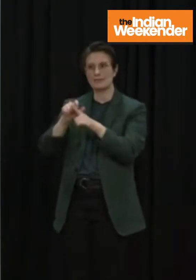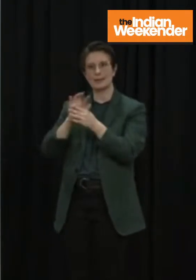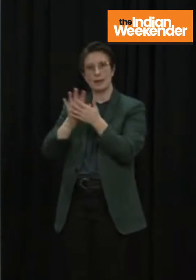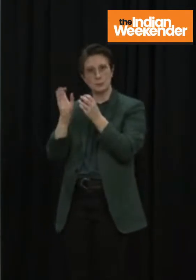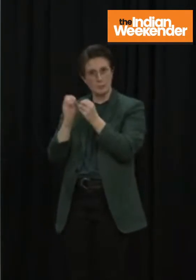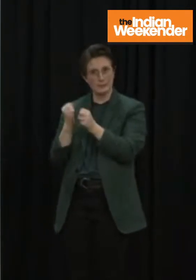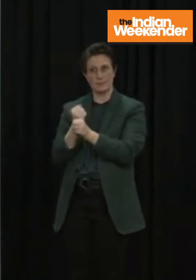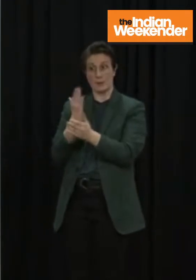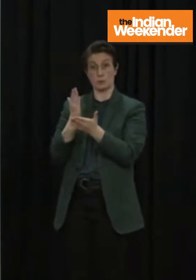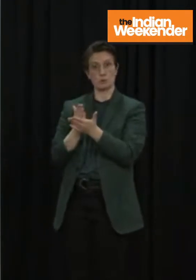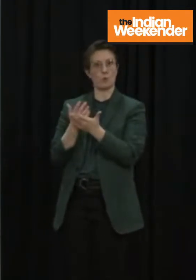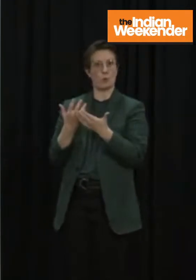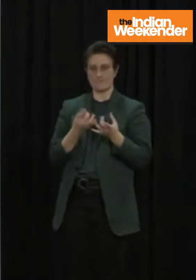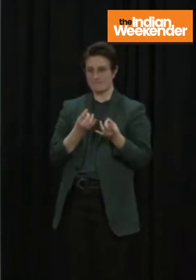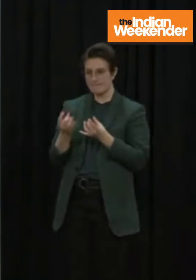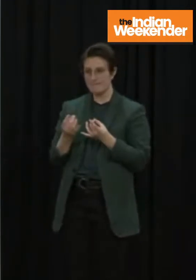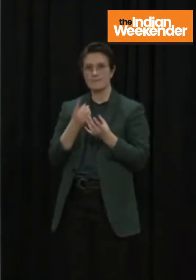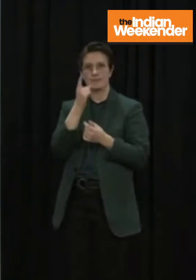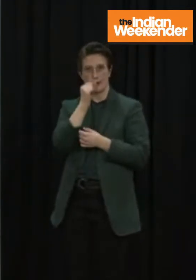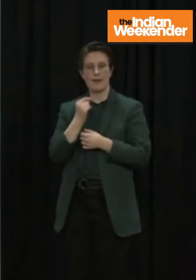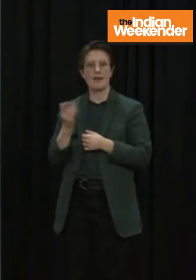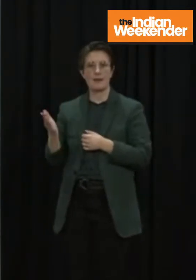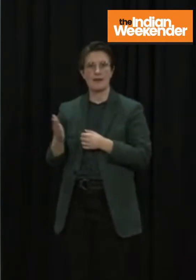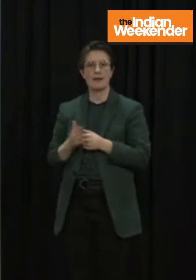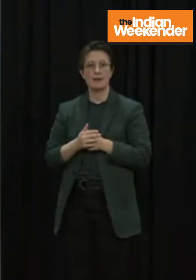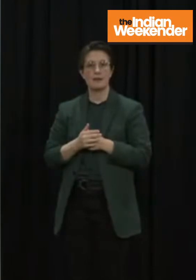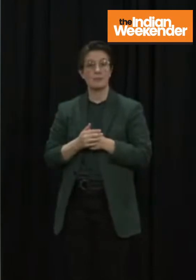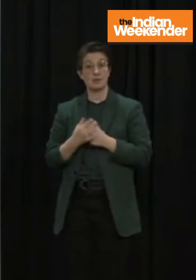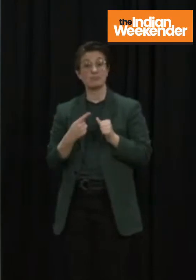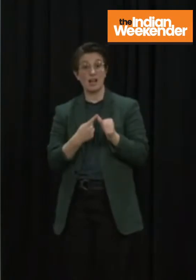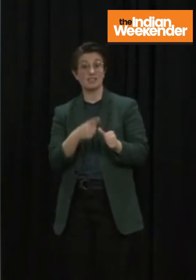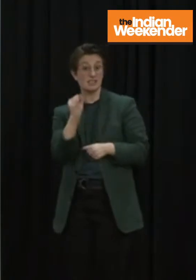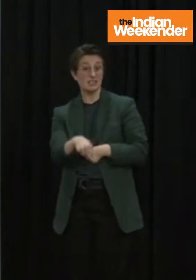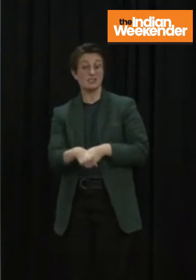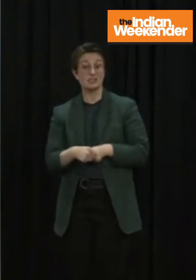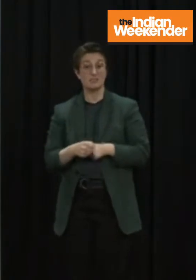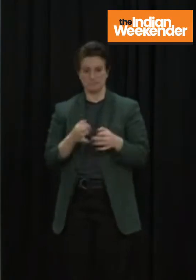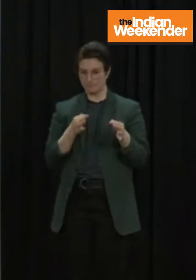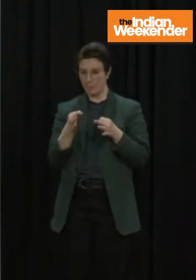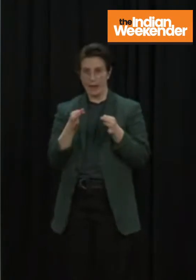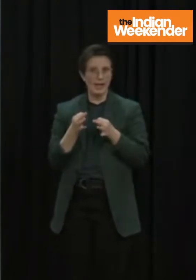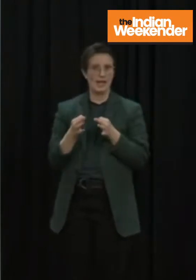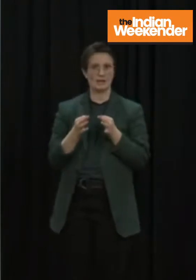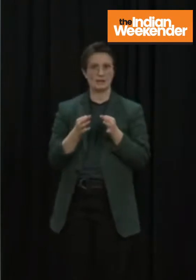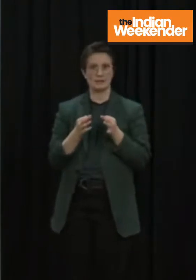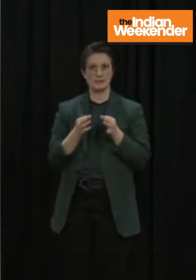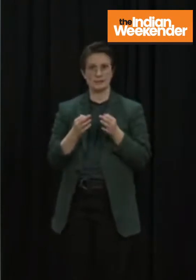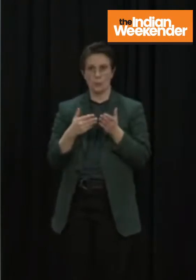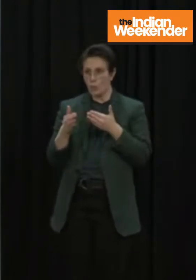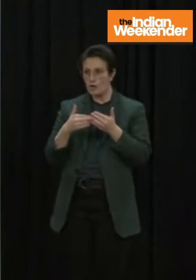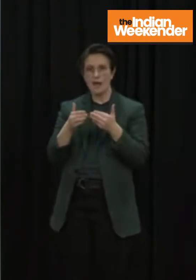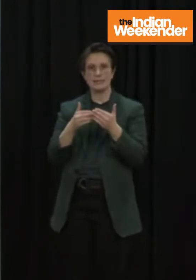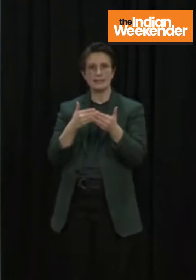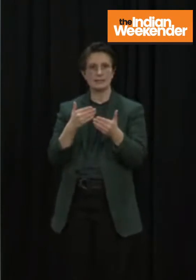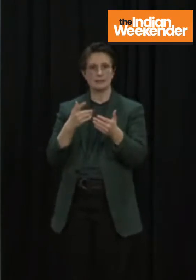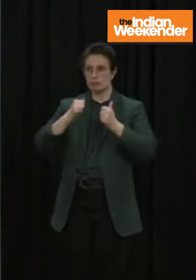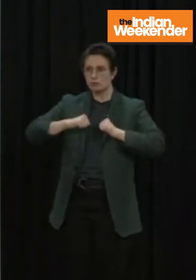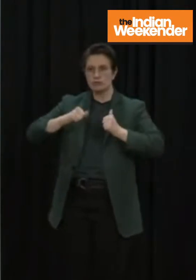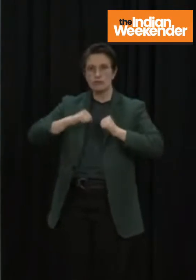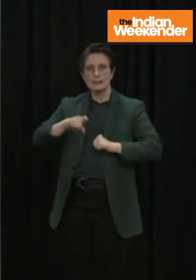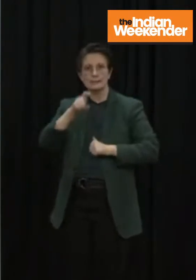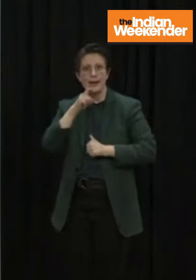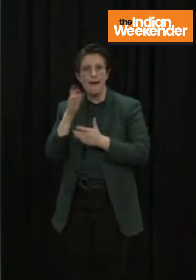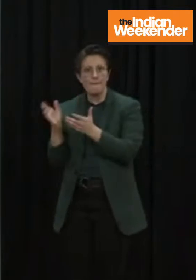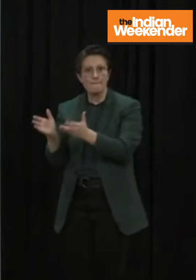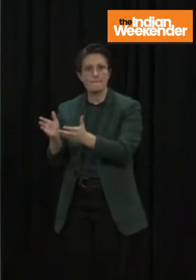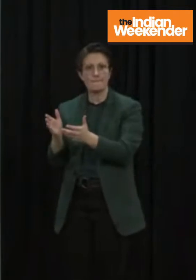cases. But the overall answer to your question is yes, they are doing quite a lot of planning there and upskilling of staff, for example, to make sure that if they end up with